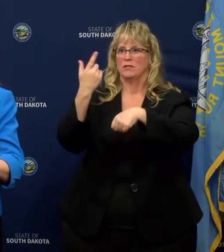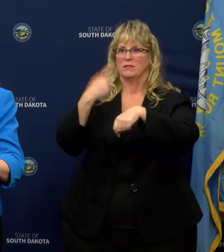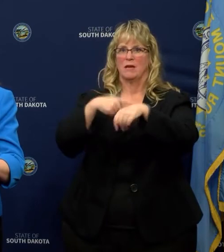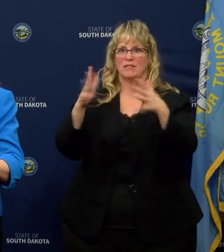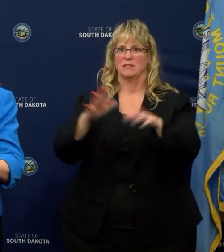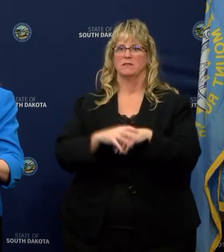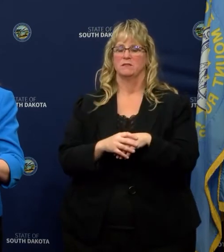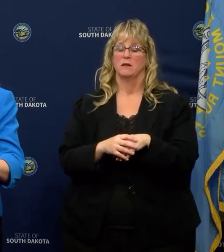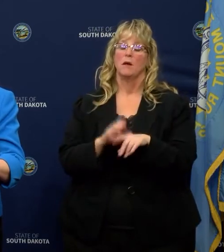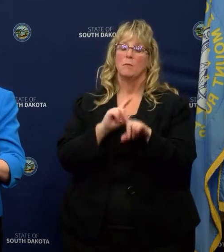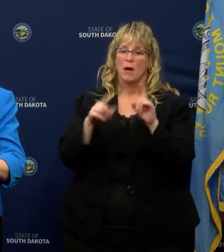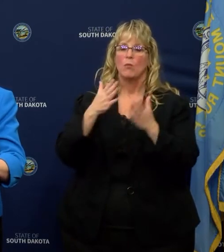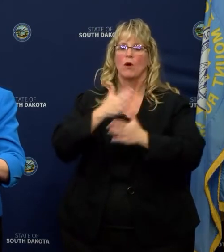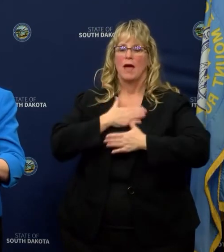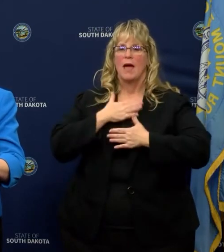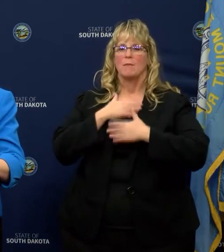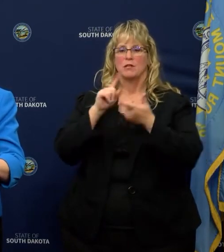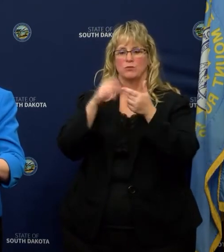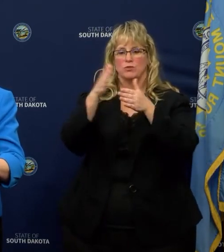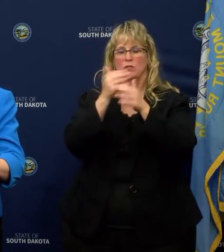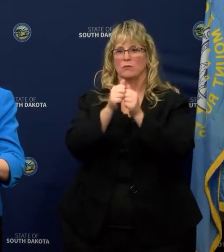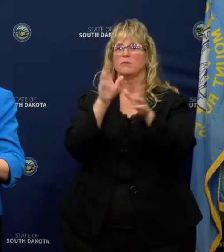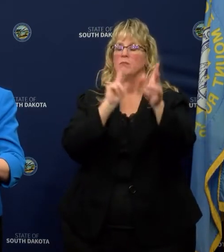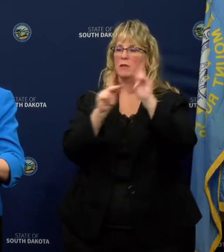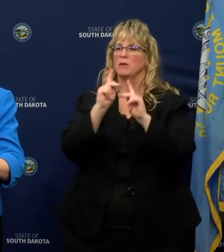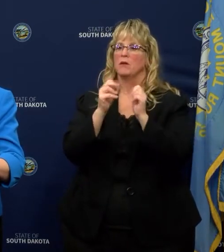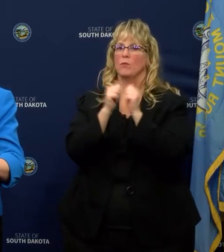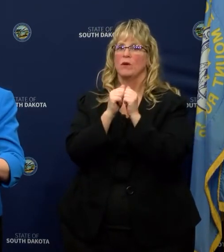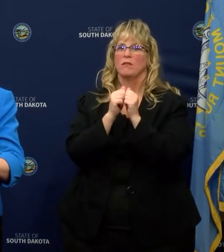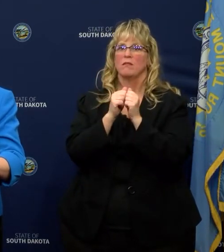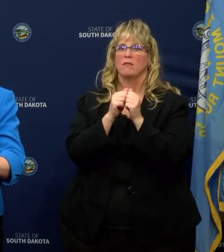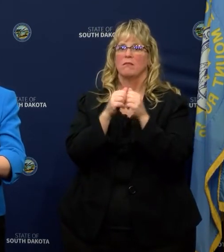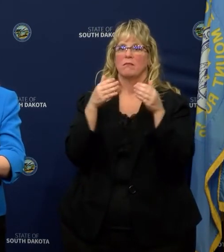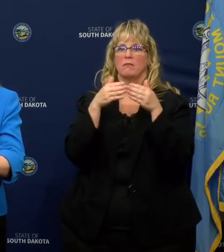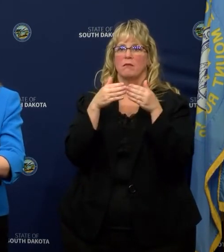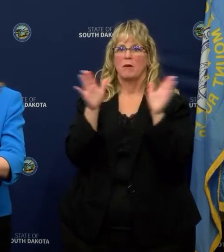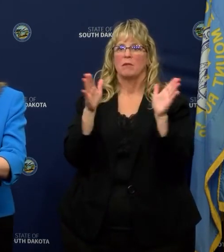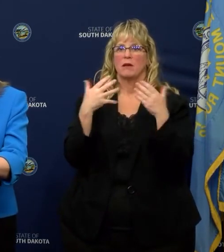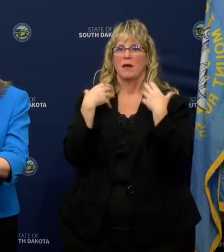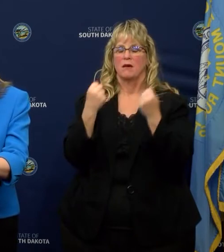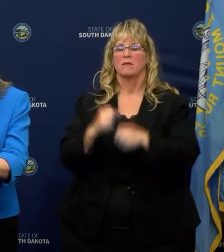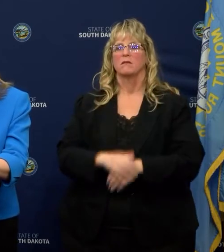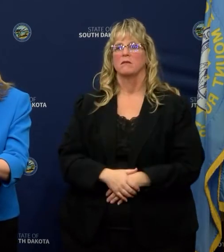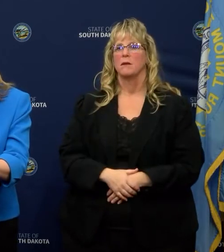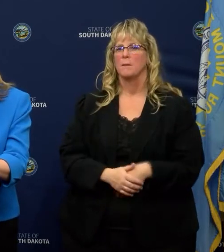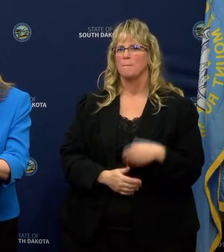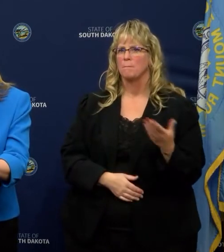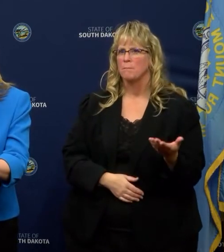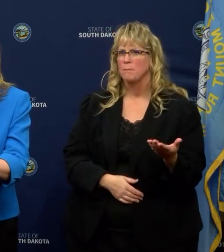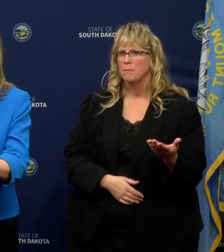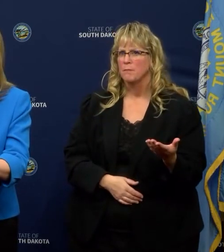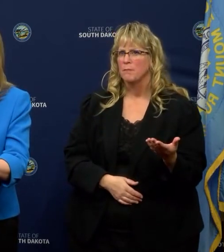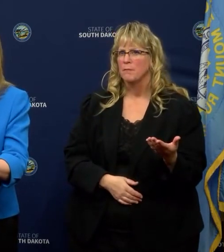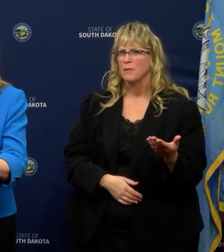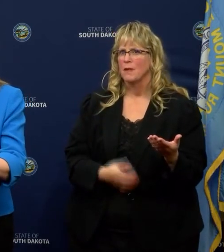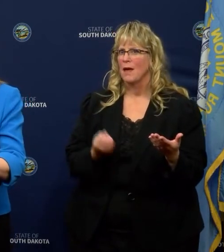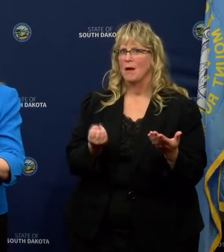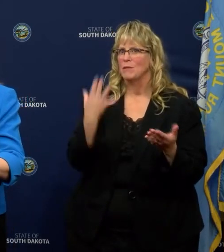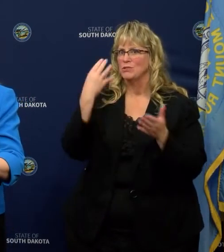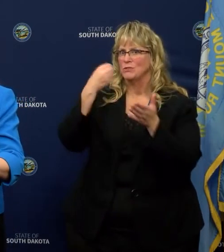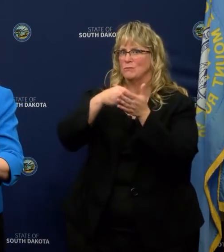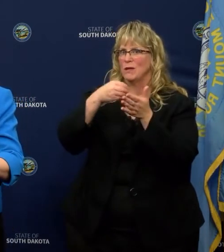but nevertheless, we're happy to get that out there into healthcare providers' hands. What value would you put on